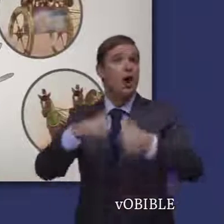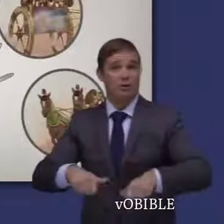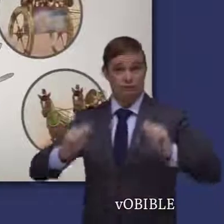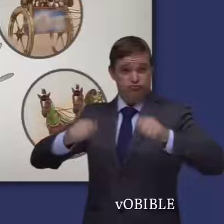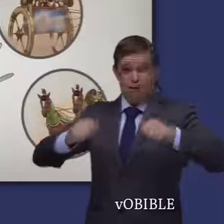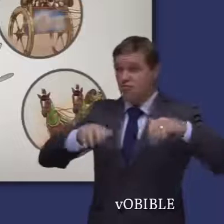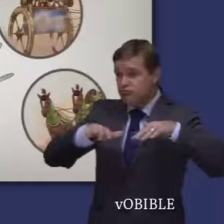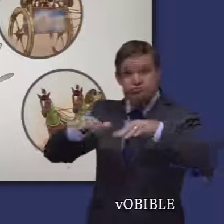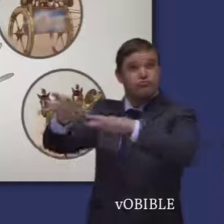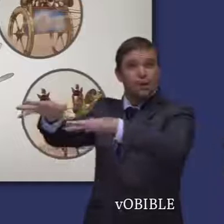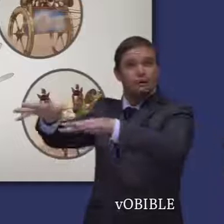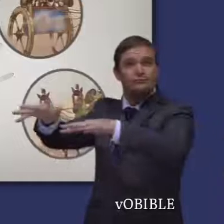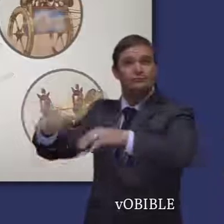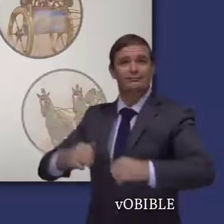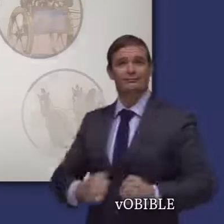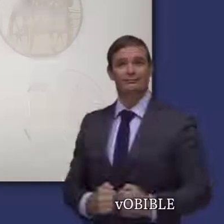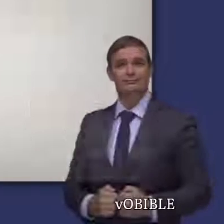like chariots charging into battle.